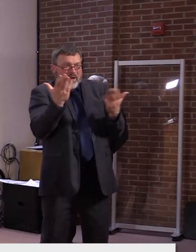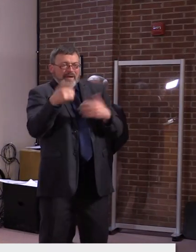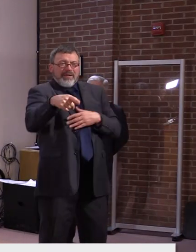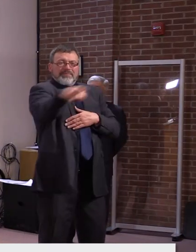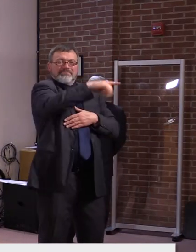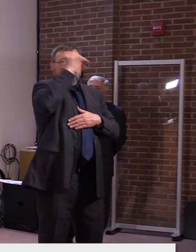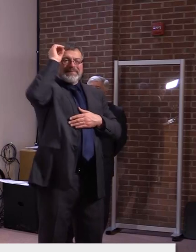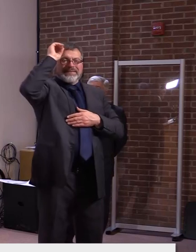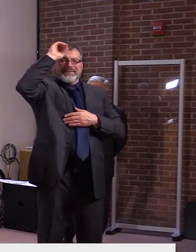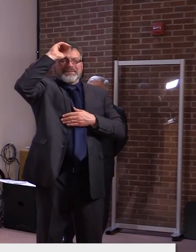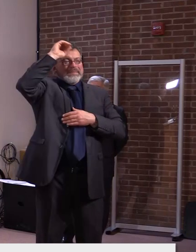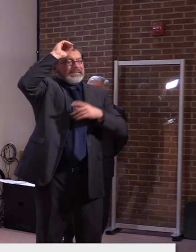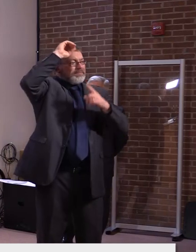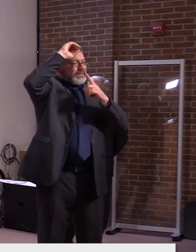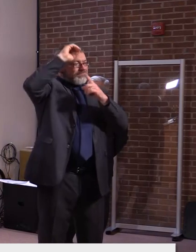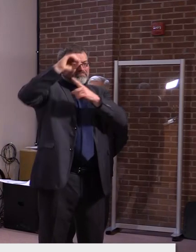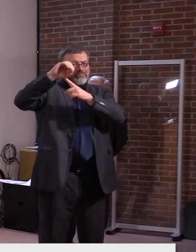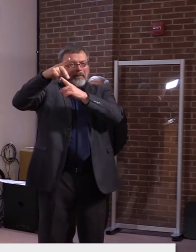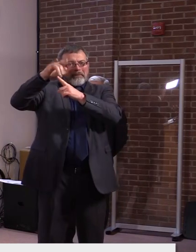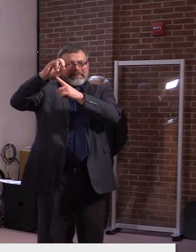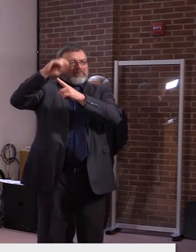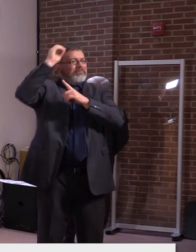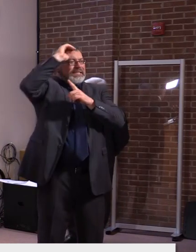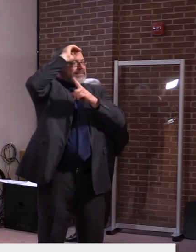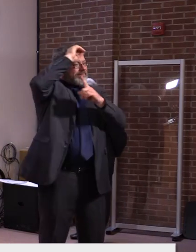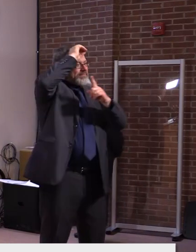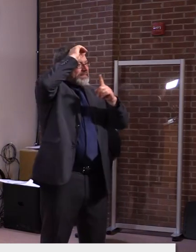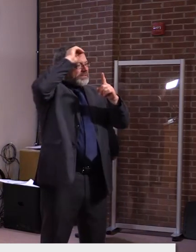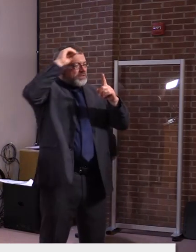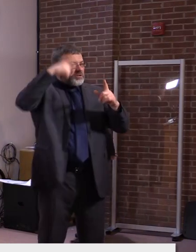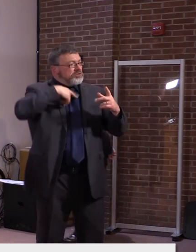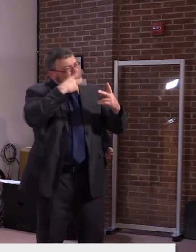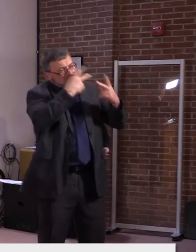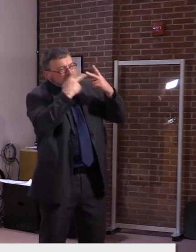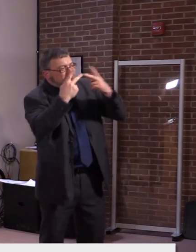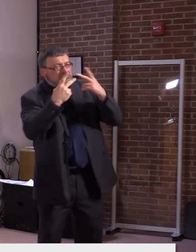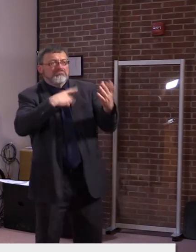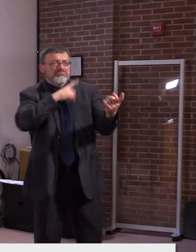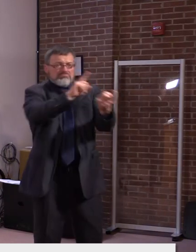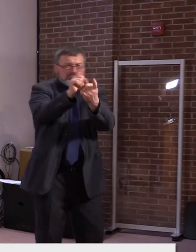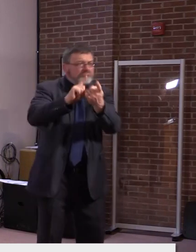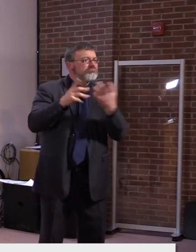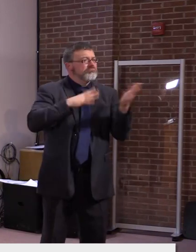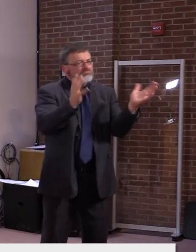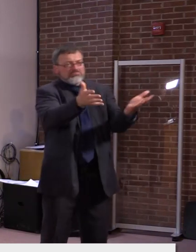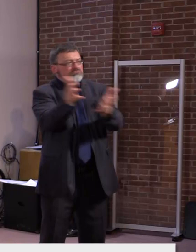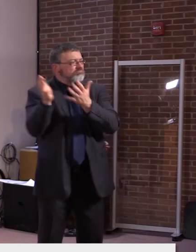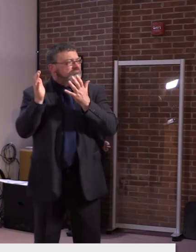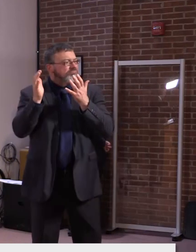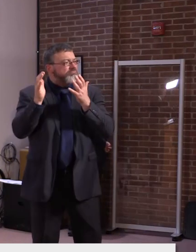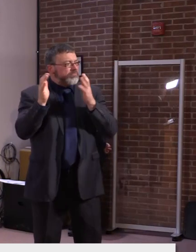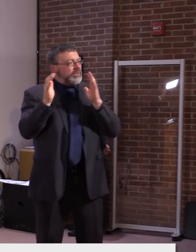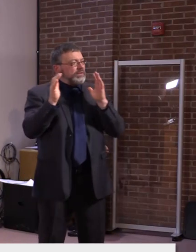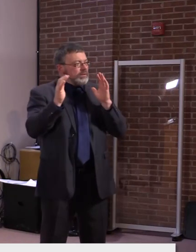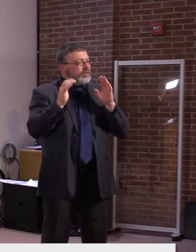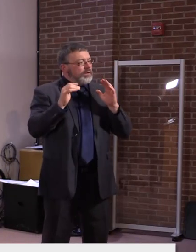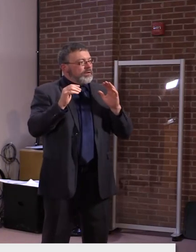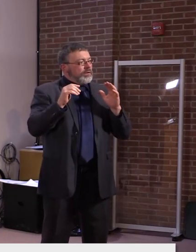with. I get around to a lot of different entities. We have a constituent services as